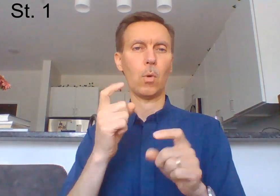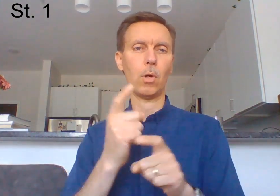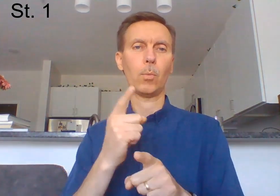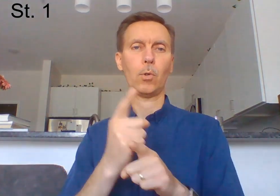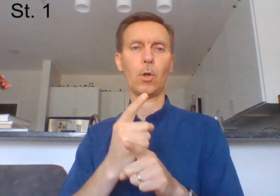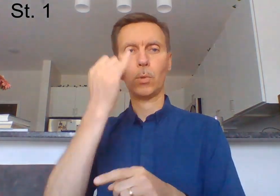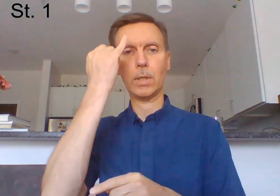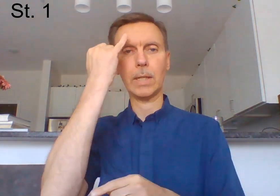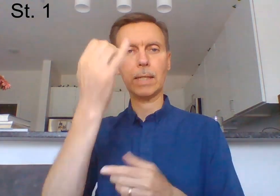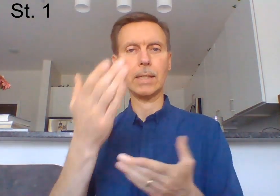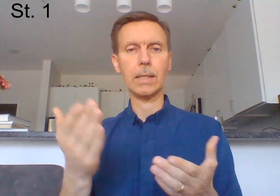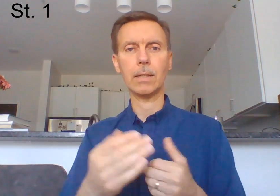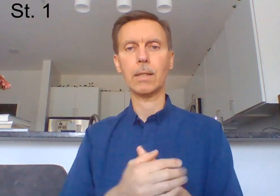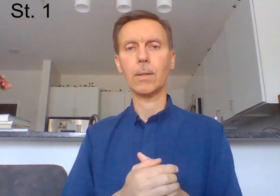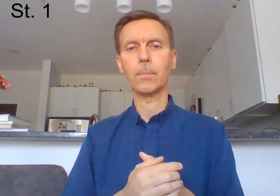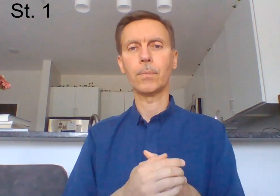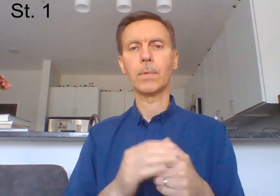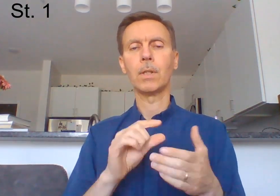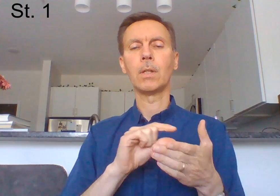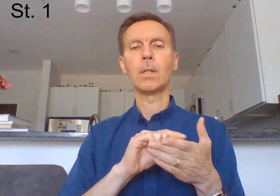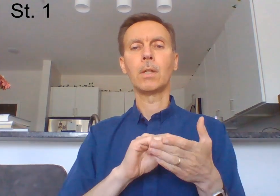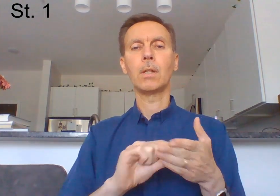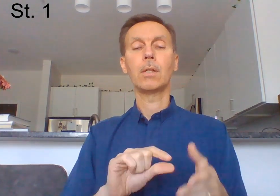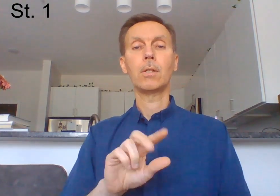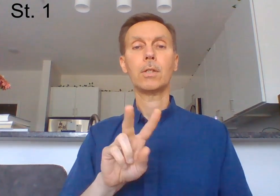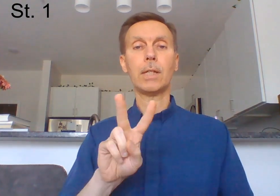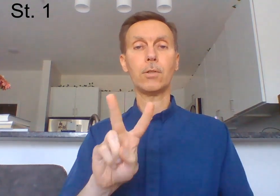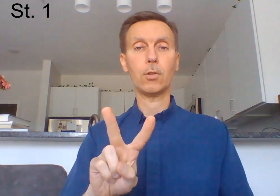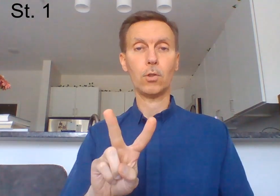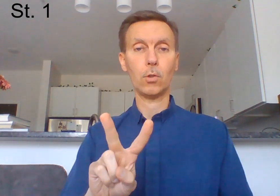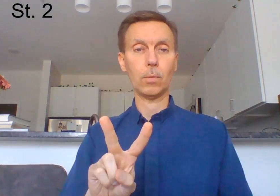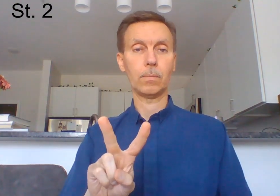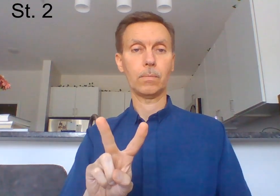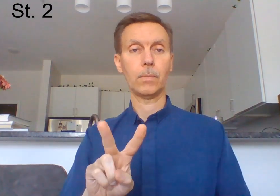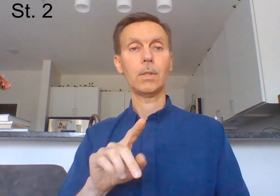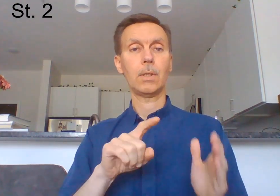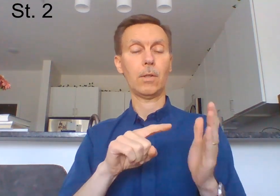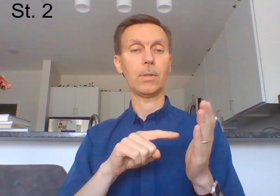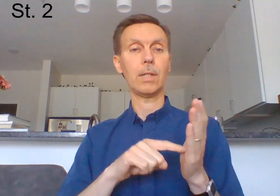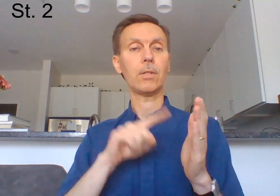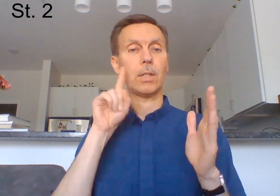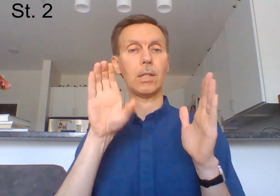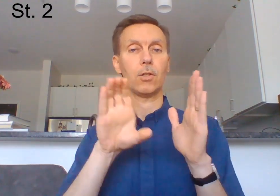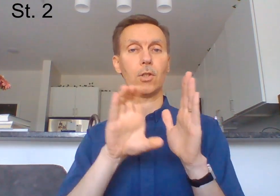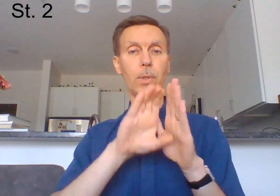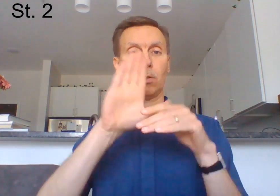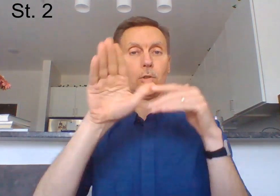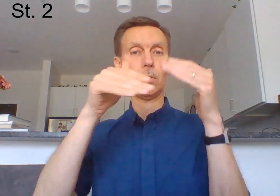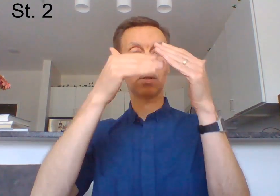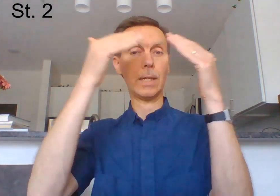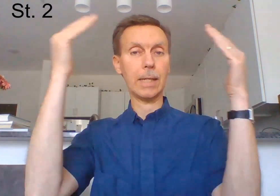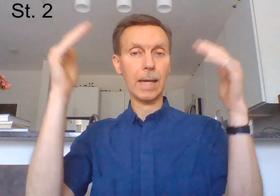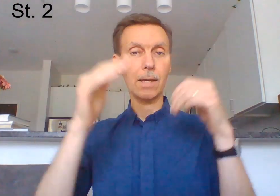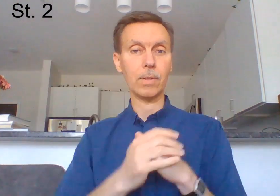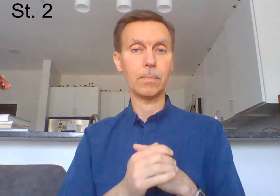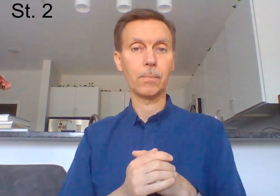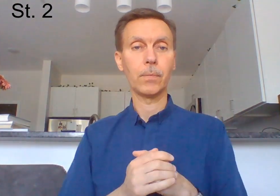more appropriate idea here. Stanza 2. Now this is the picture in heaven.